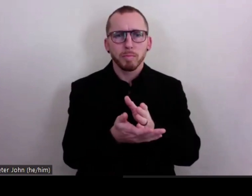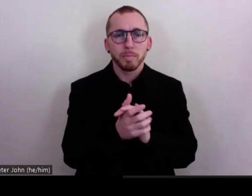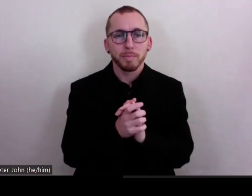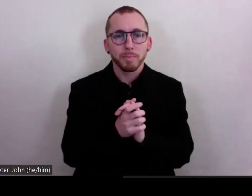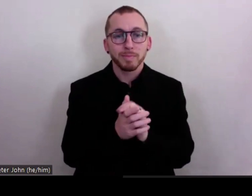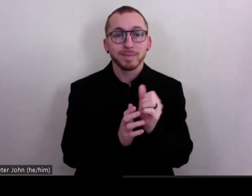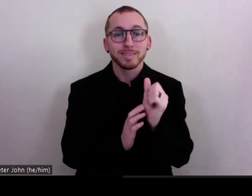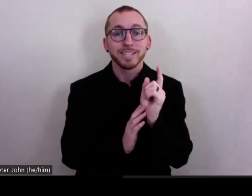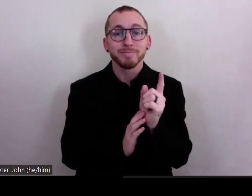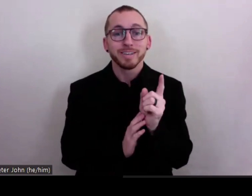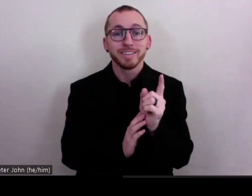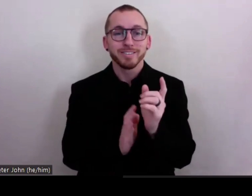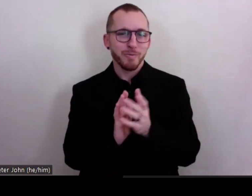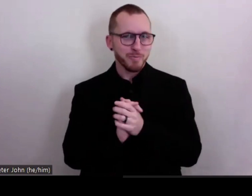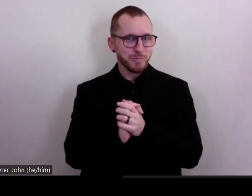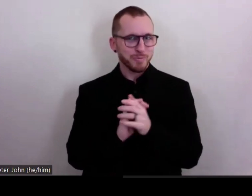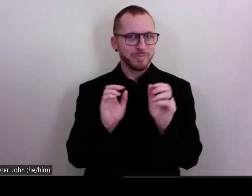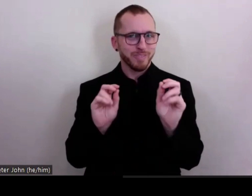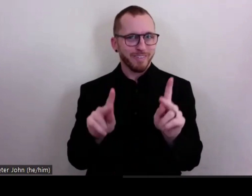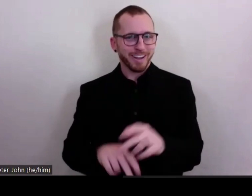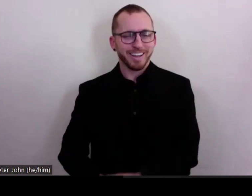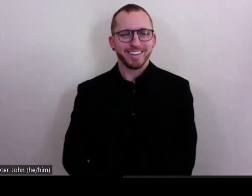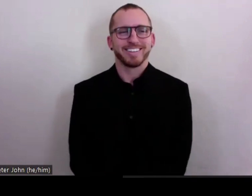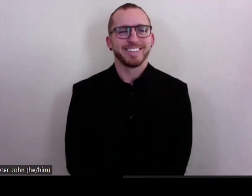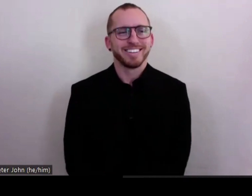10 minutes? Okay.